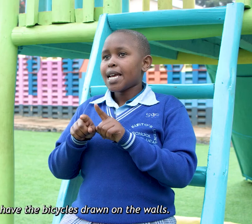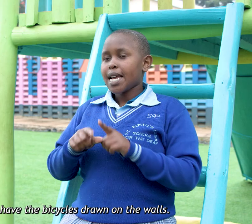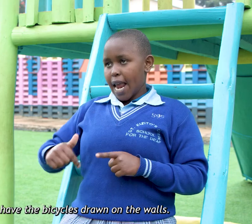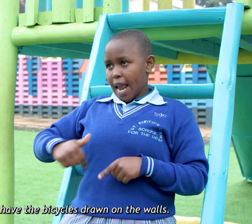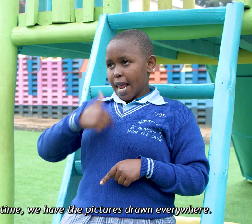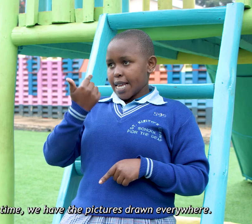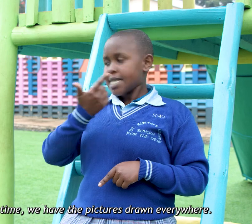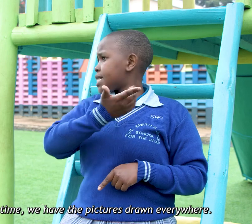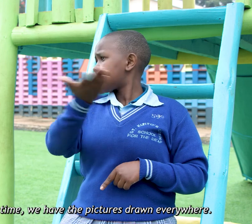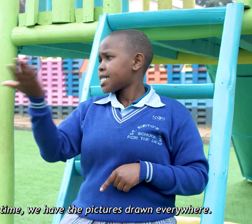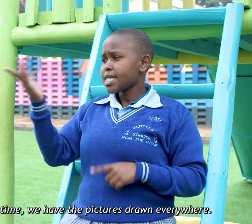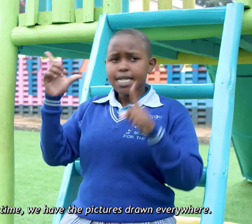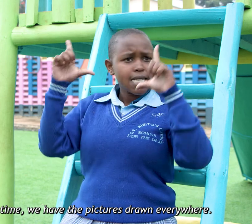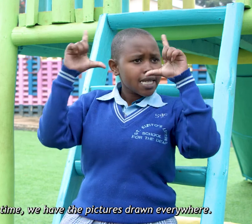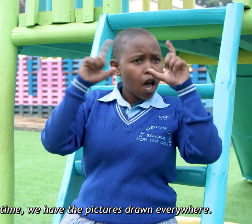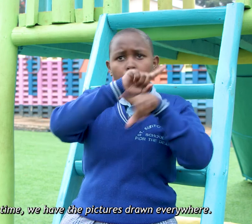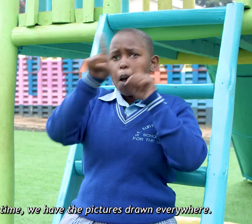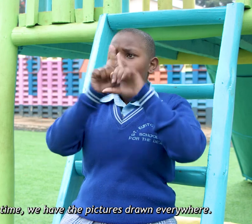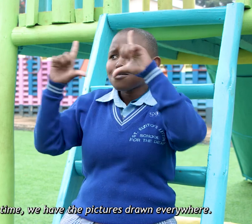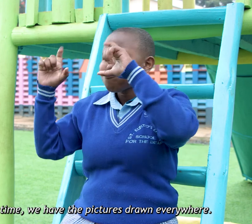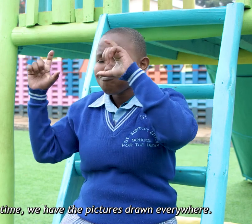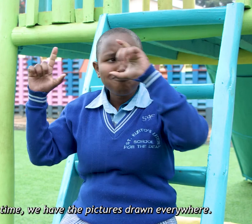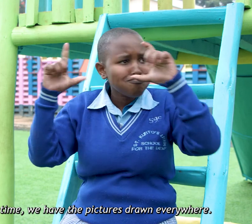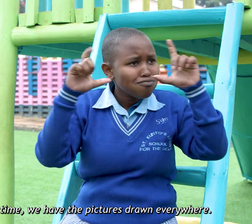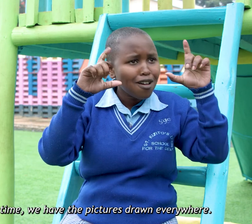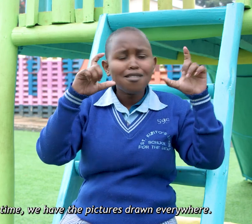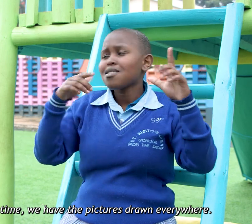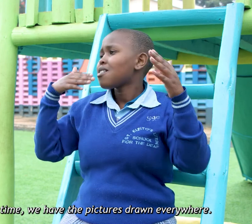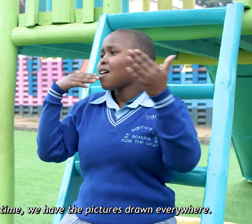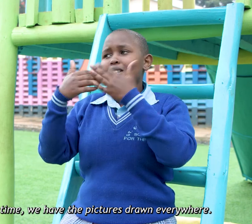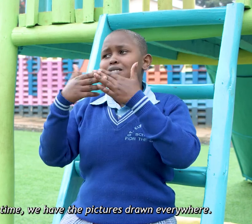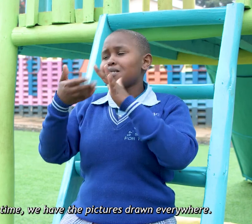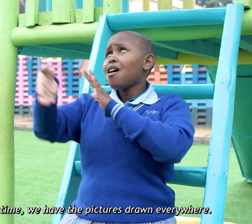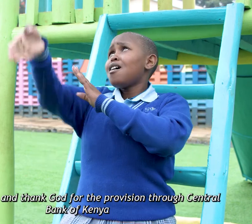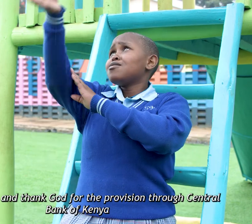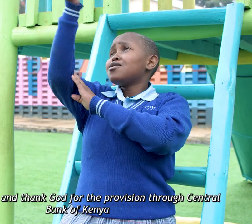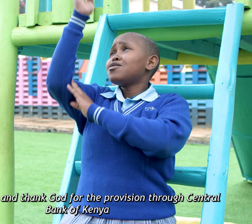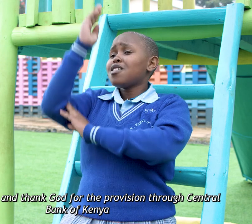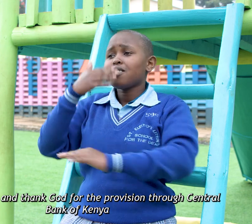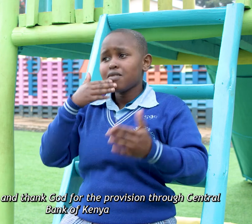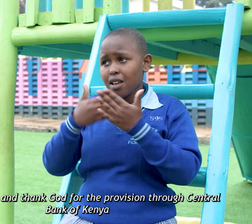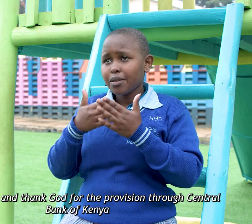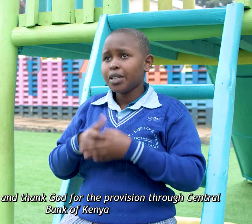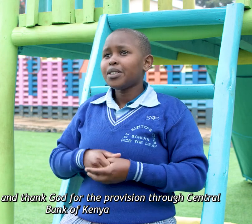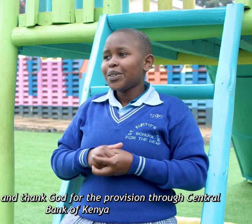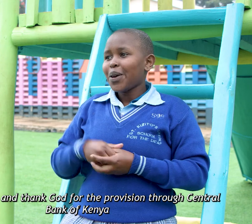At the same time, we have the pictures drawn everywhere. We thank you, thank God for the